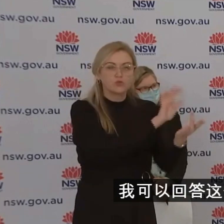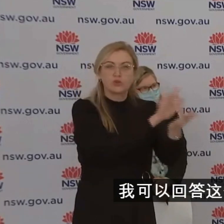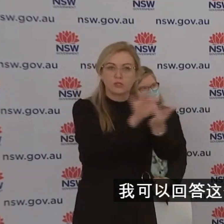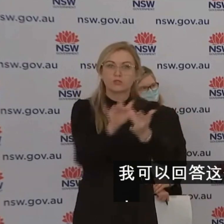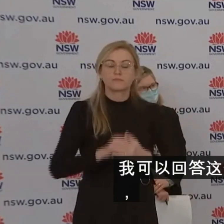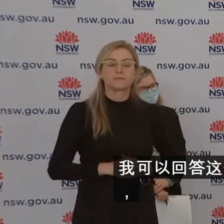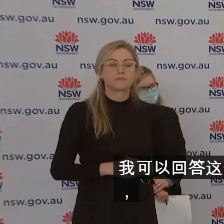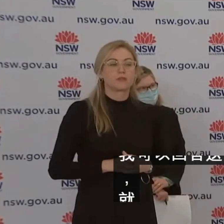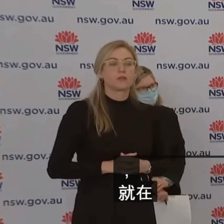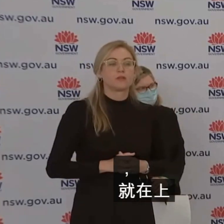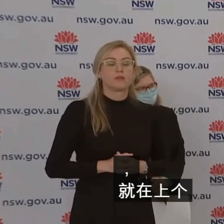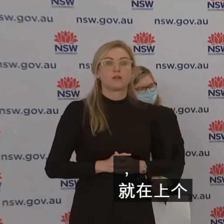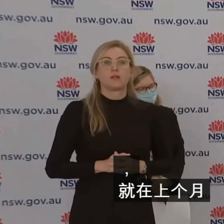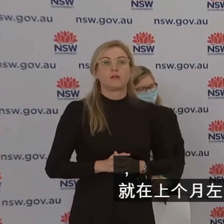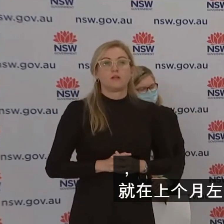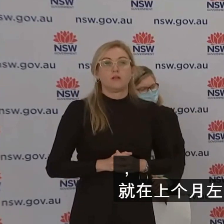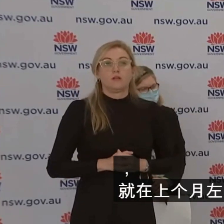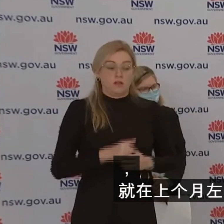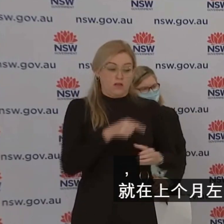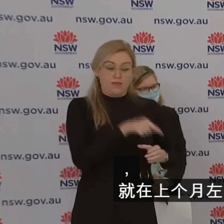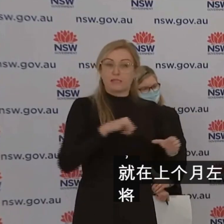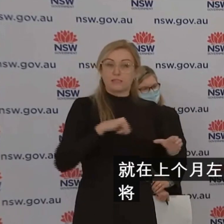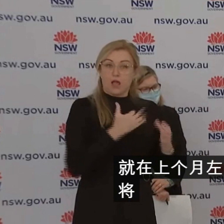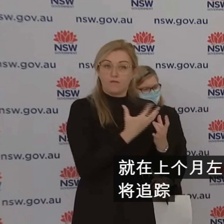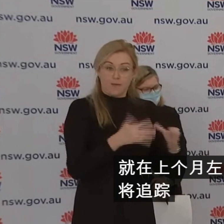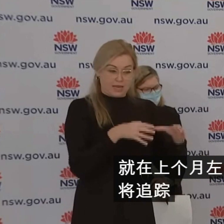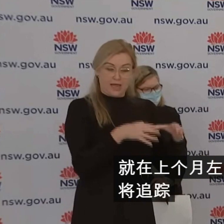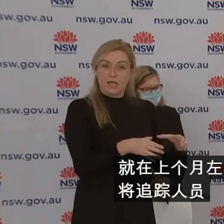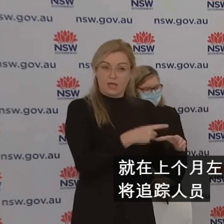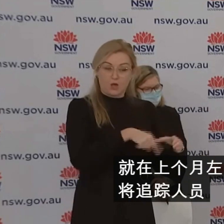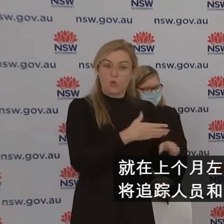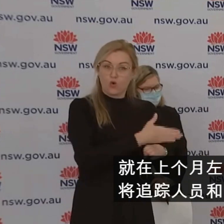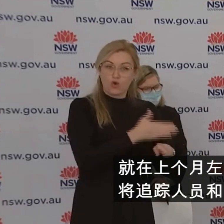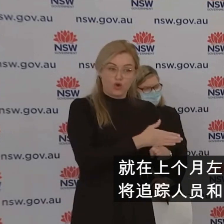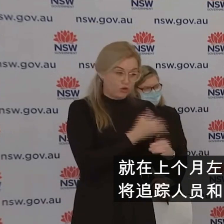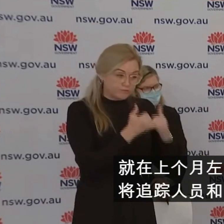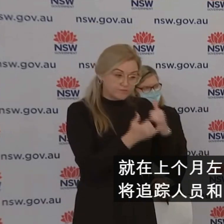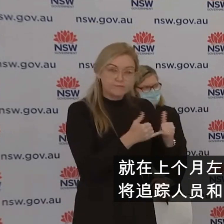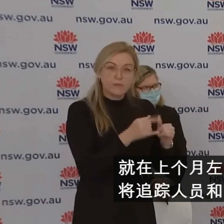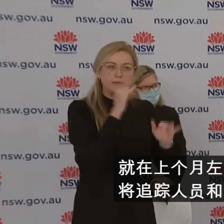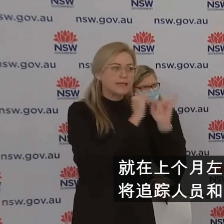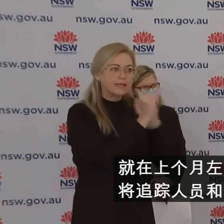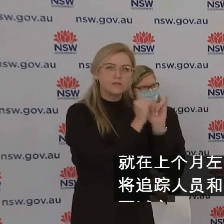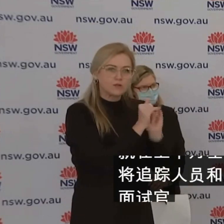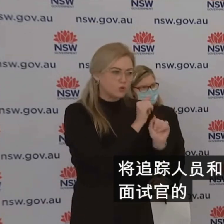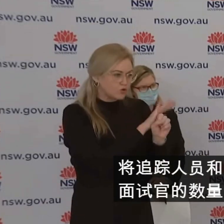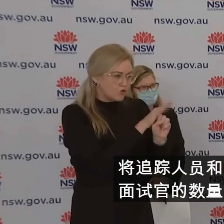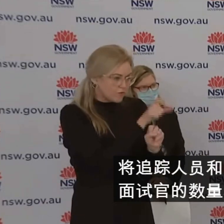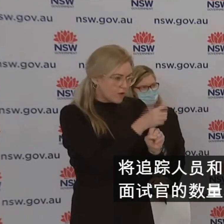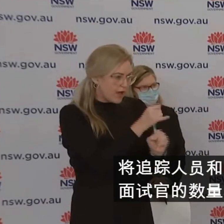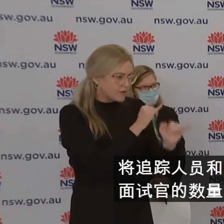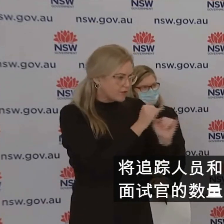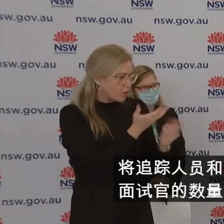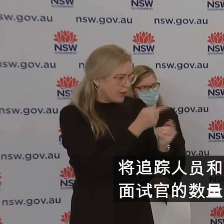question specifically that we've actually increased the number of tracers and interviewers, case